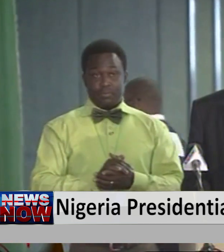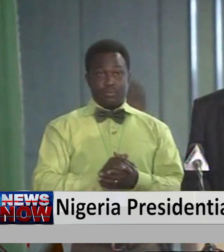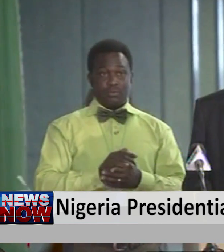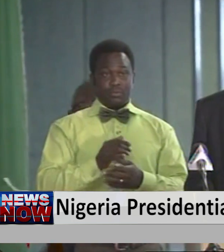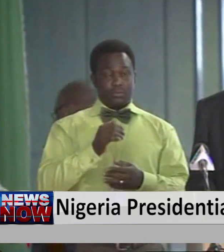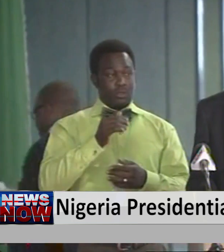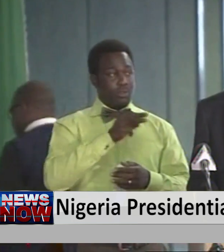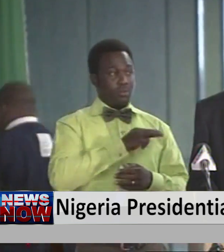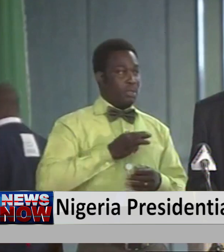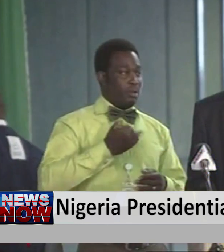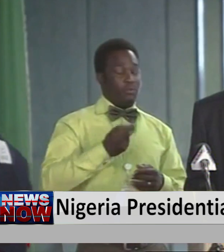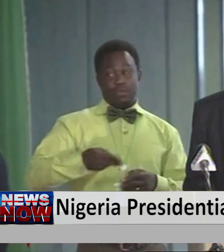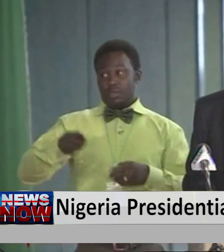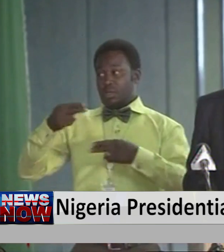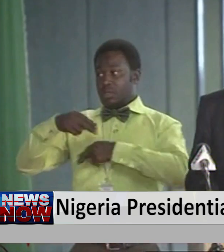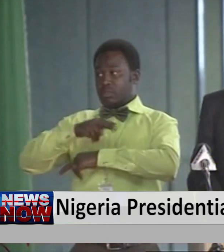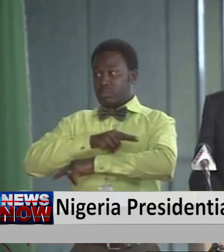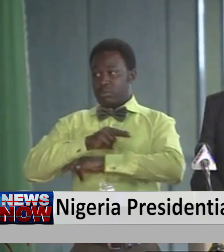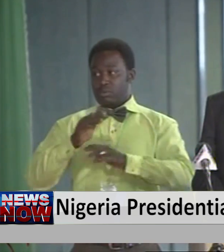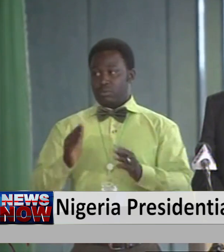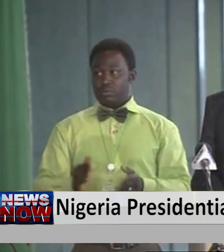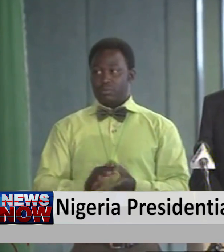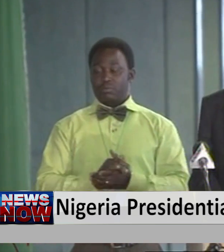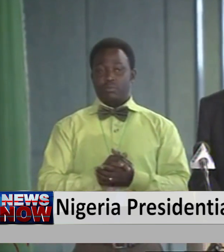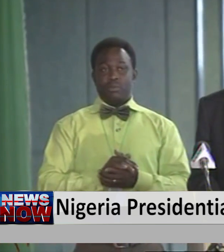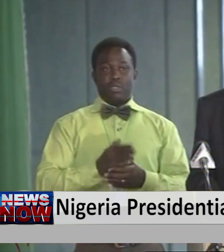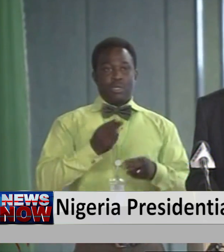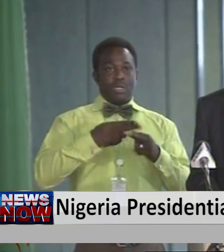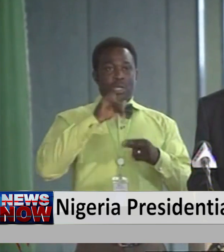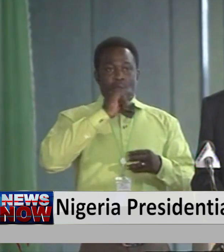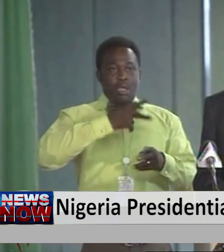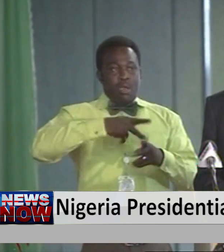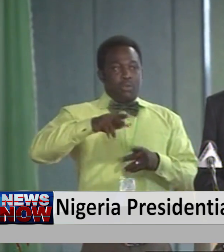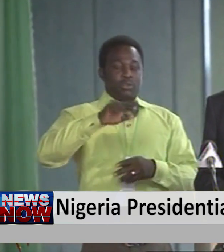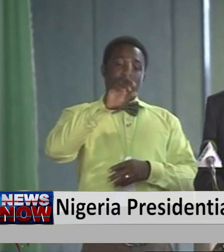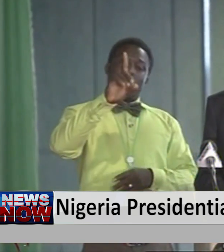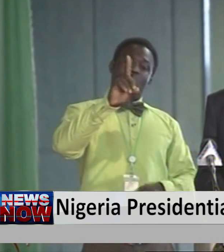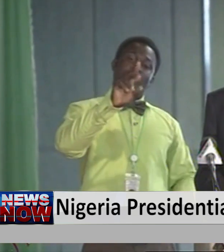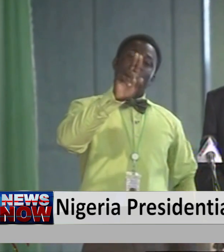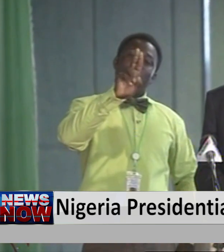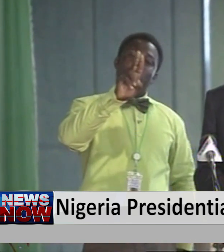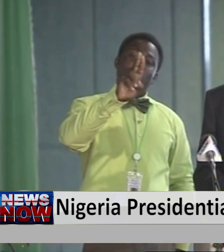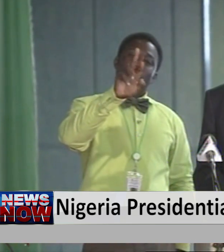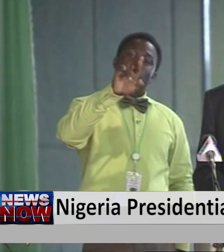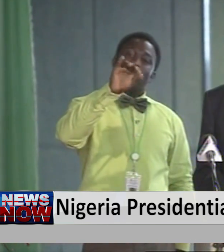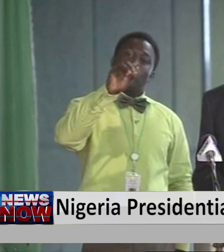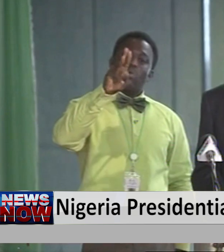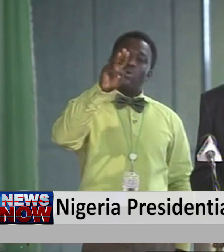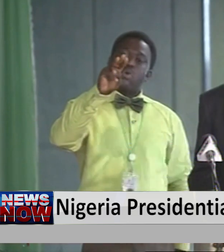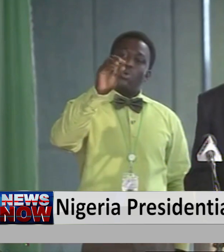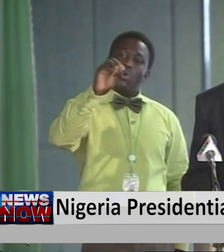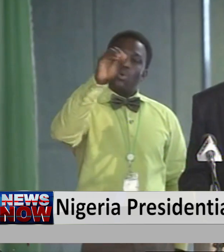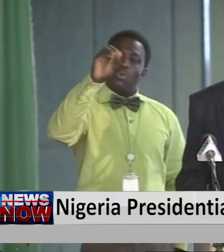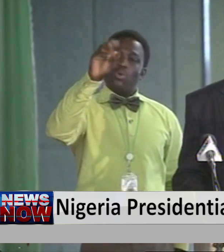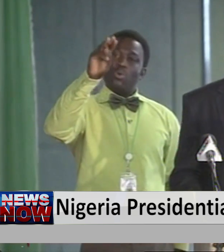distinguished members of the High Table, my name is Professor Duro Oni. I'm the Deputy